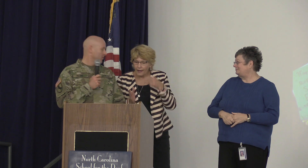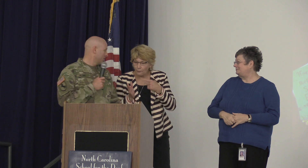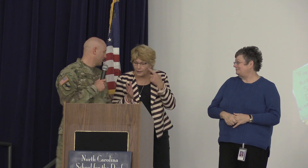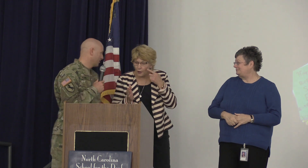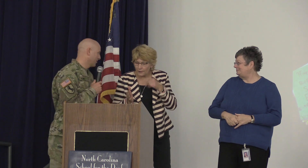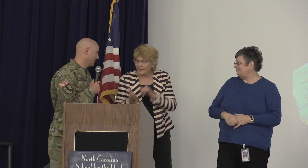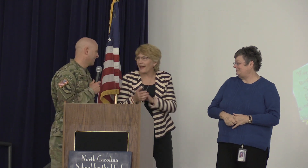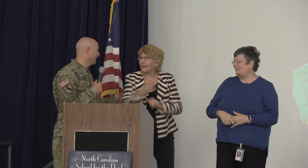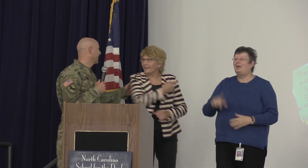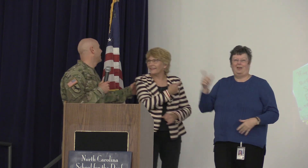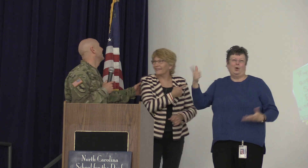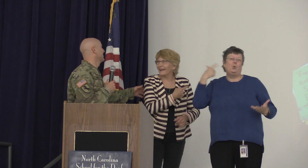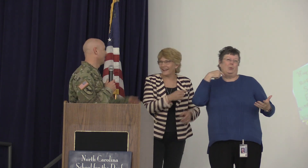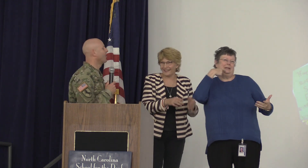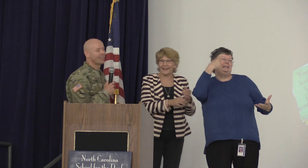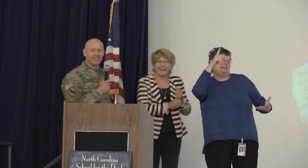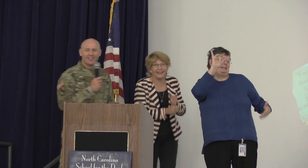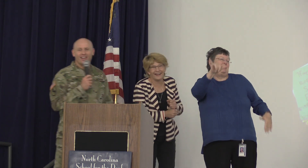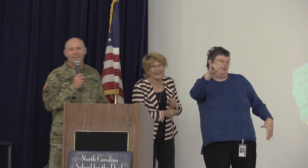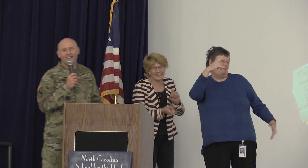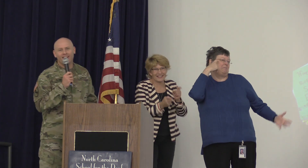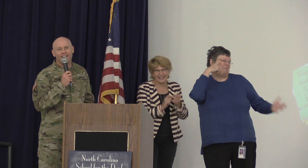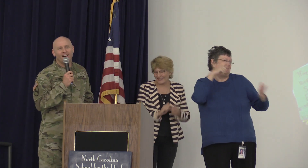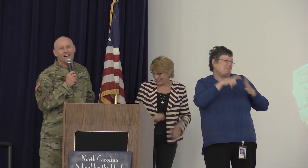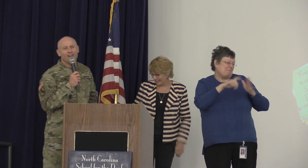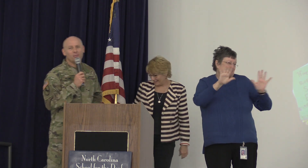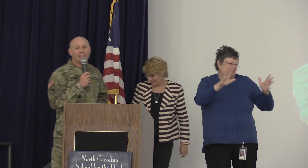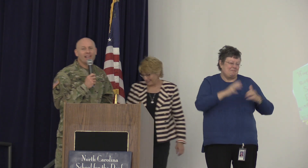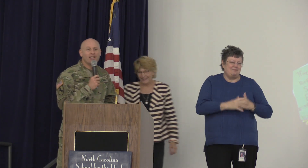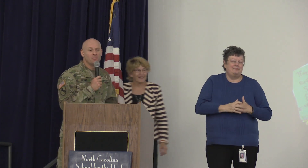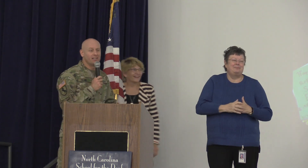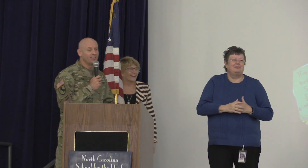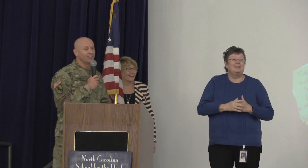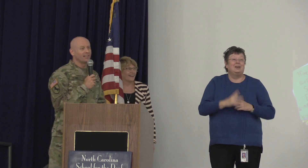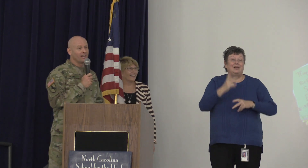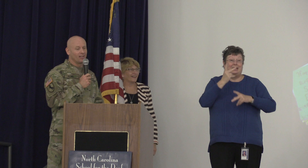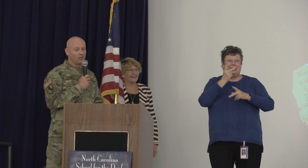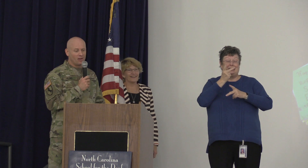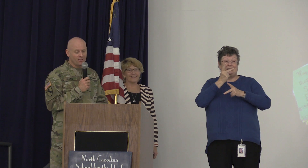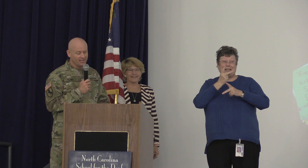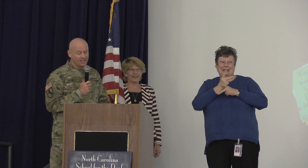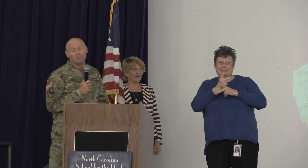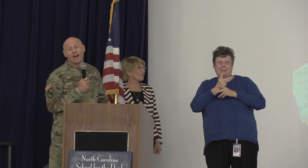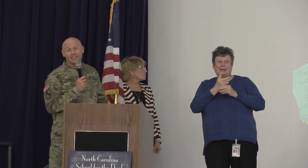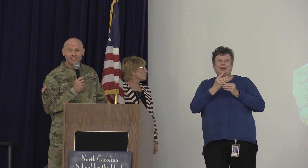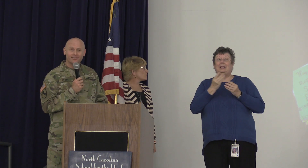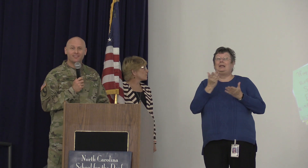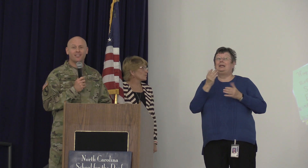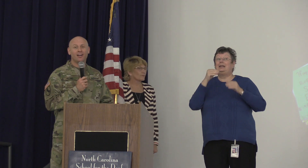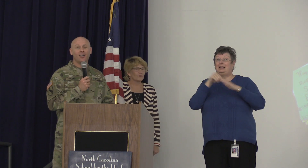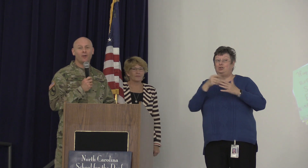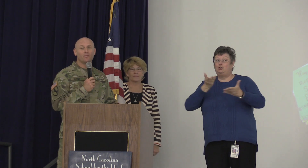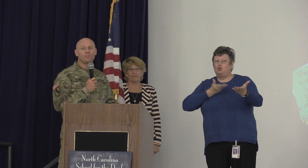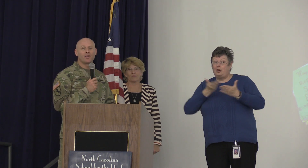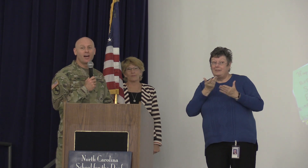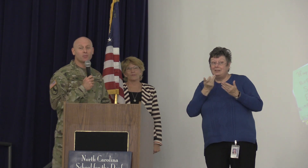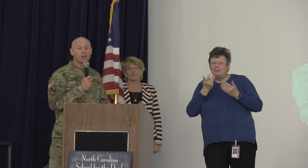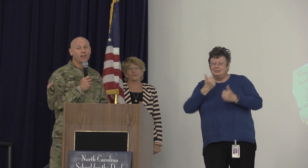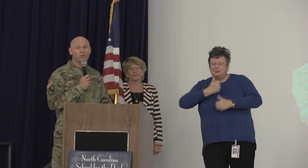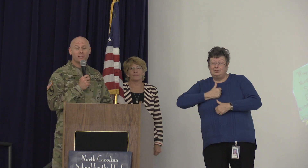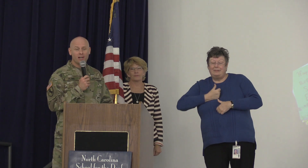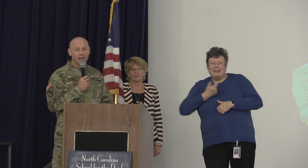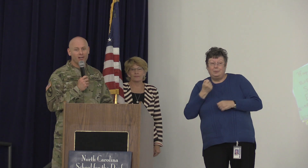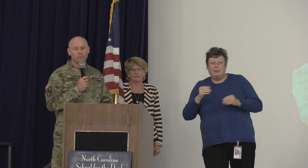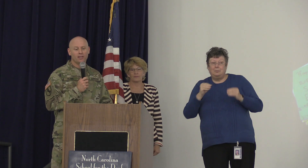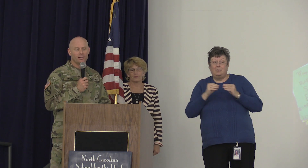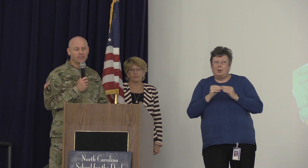With that, okay. And will that keep me in a little longer? It might. I was